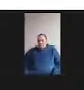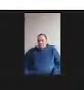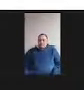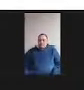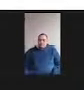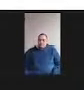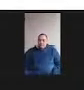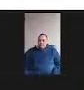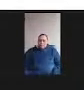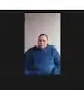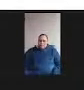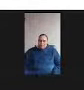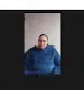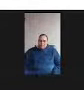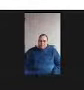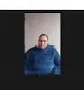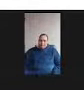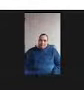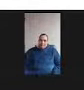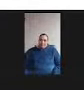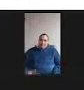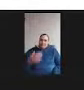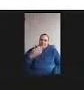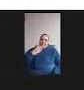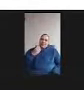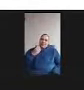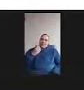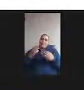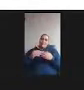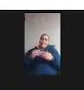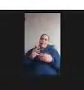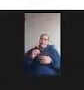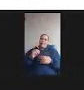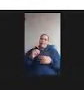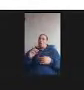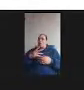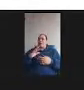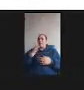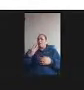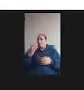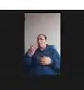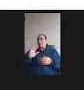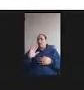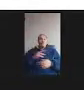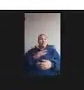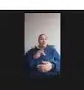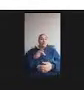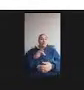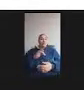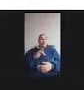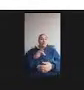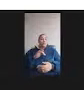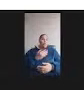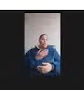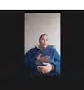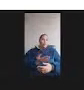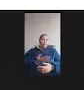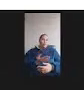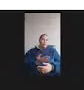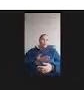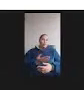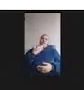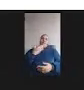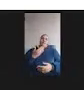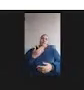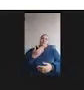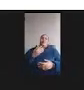Thank you very much, Member Maseko. I don't see any other hands. Mr. Jawudeen. Thank you, Chair. Through you, if I may, just to answer Member Maseko's question.